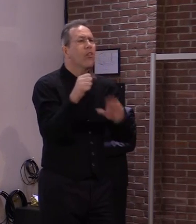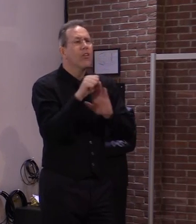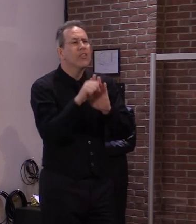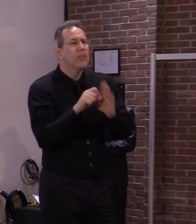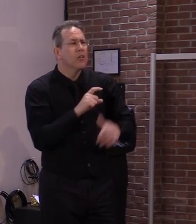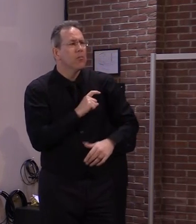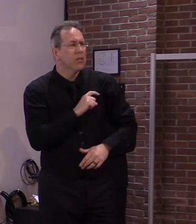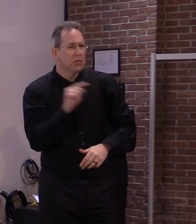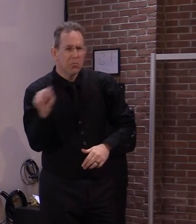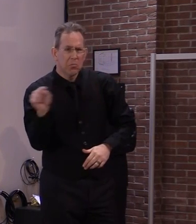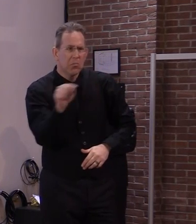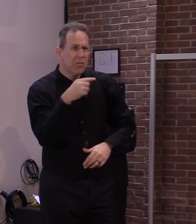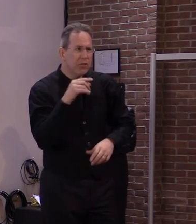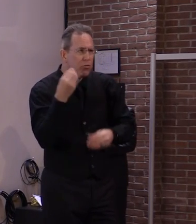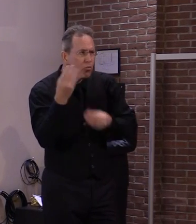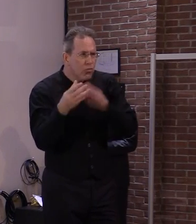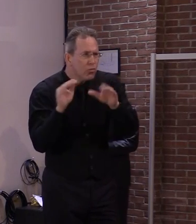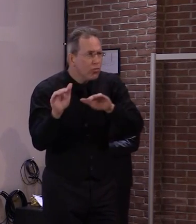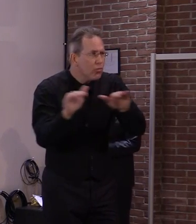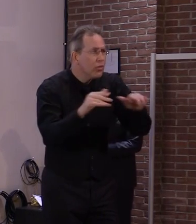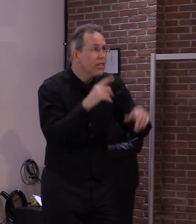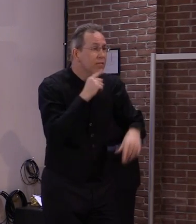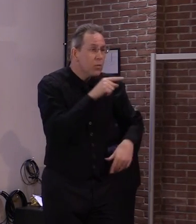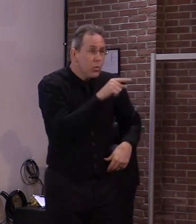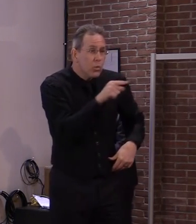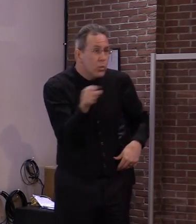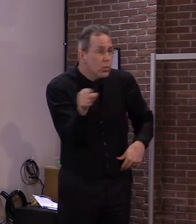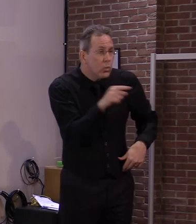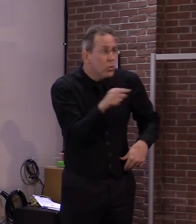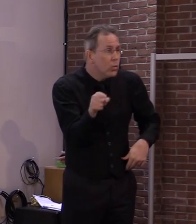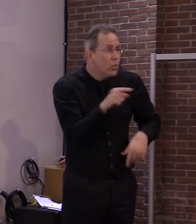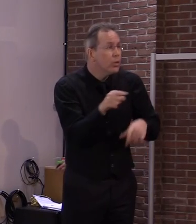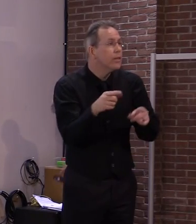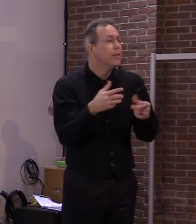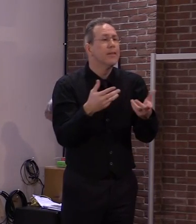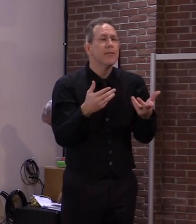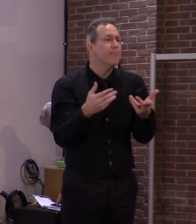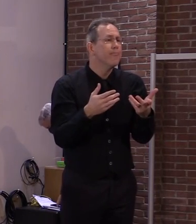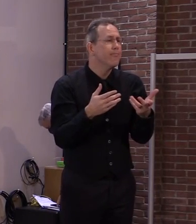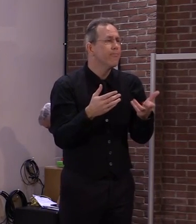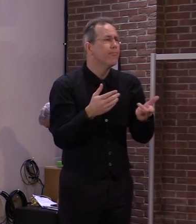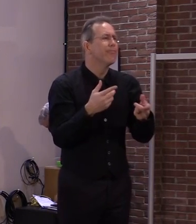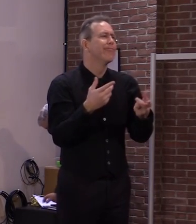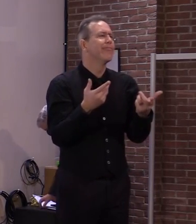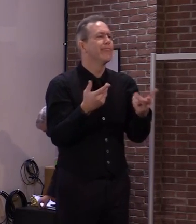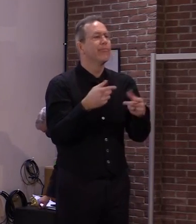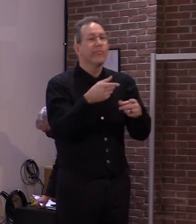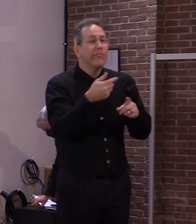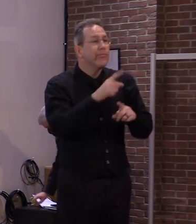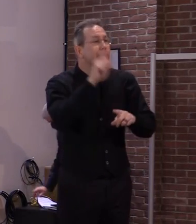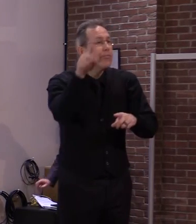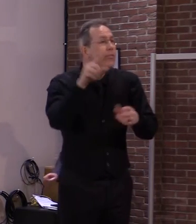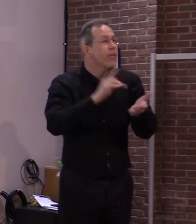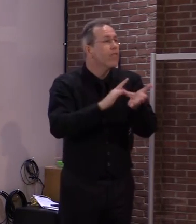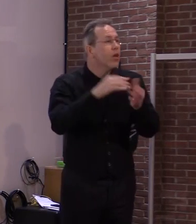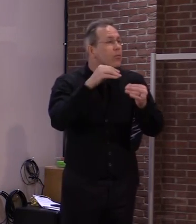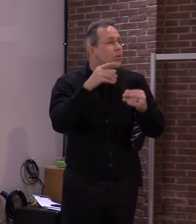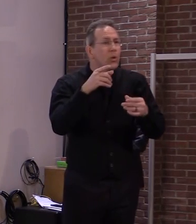if they're proactively contacted by a vaccine distribution site to avoid spoilage, that is certainly within